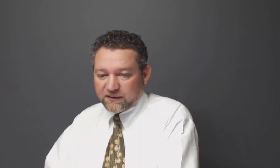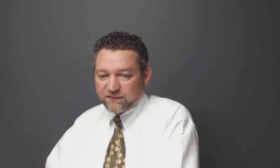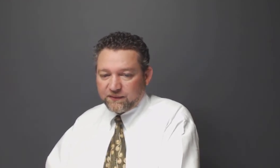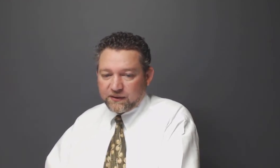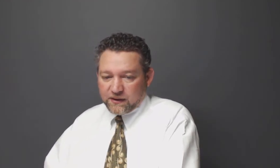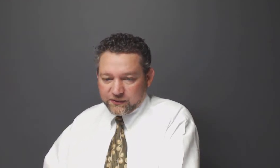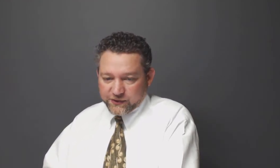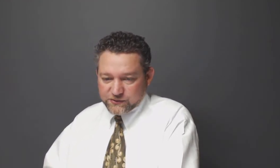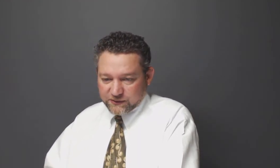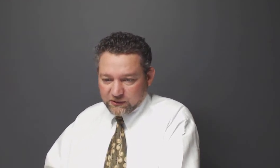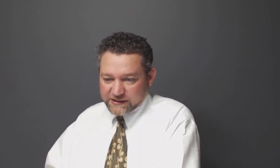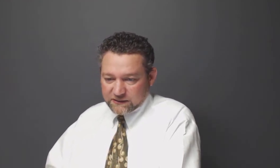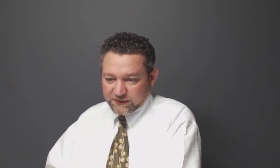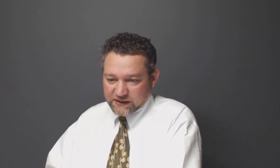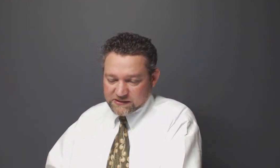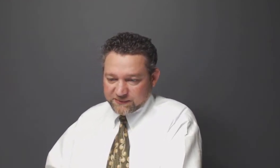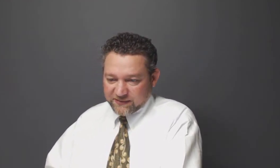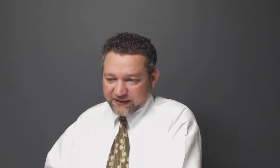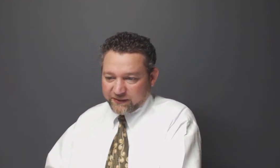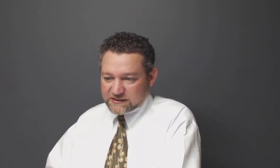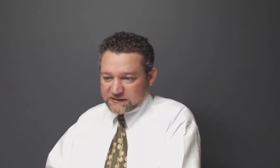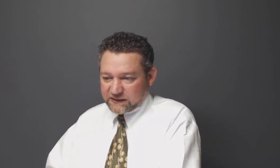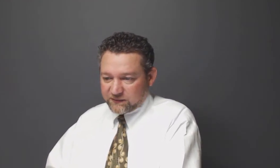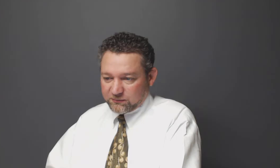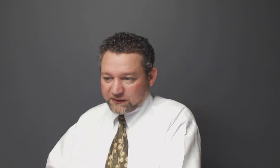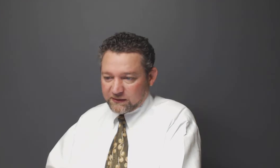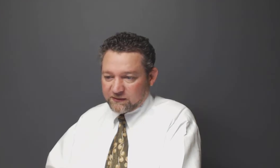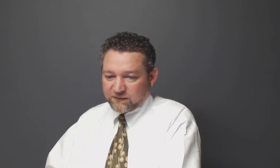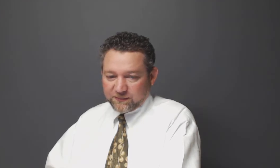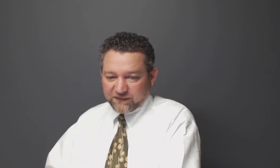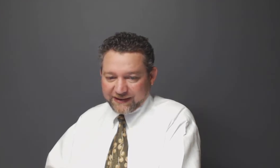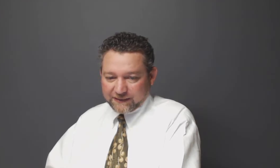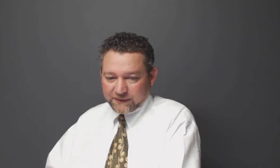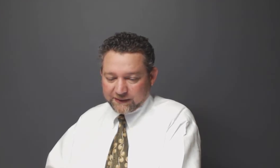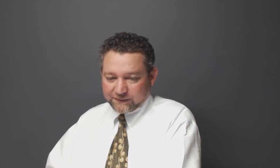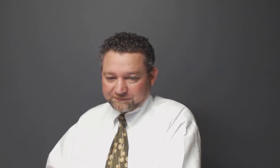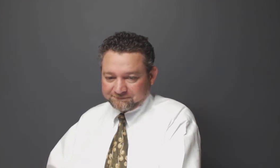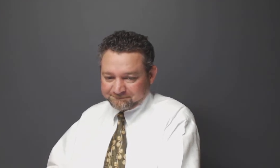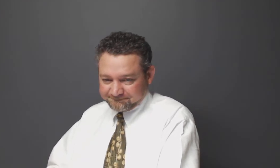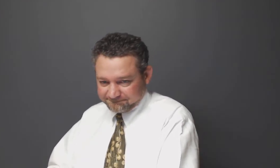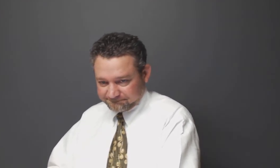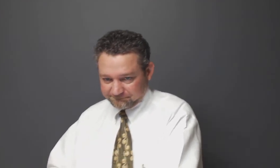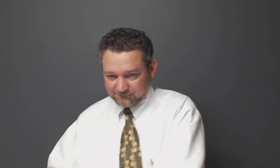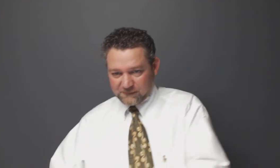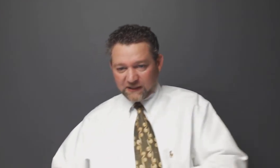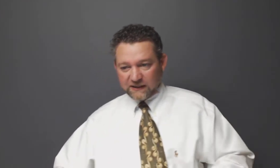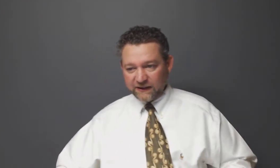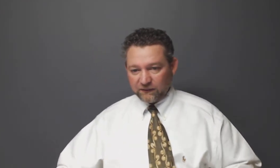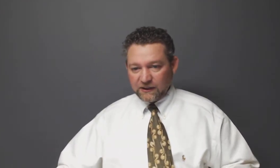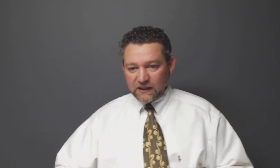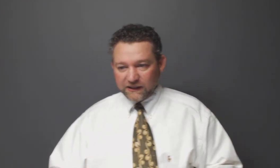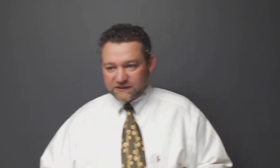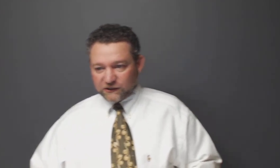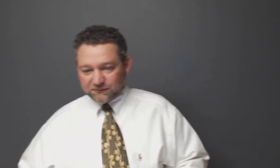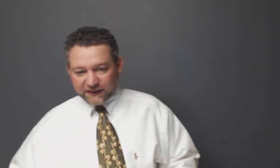above those that rise up against me. Thou hast delivered me from the violent man. Now, let's look back